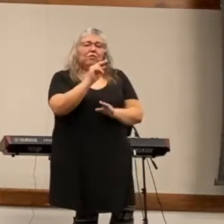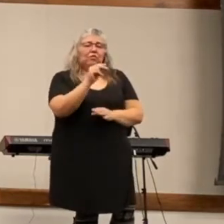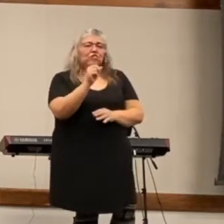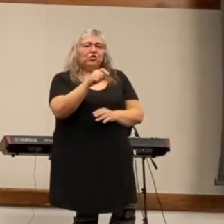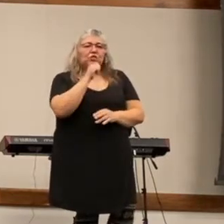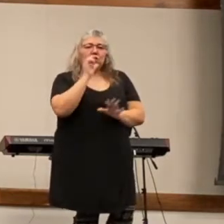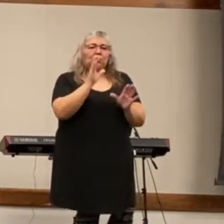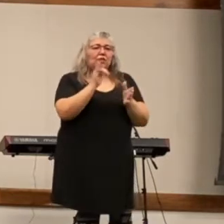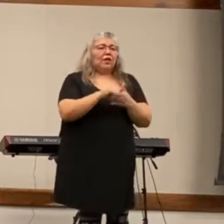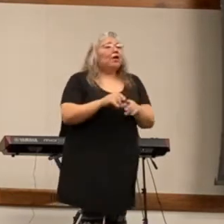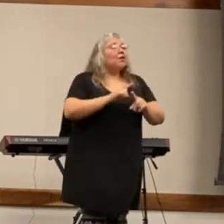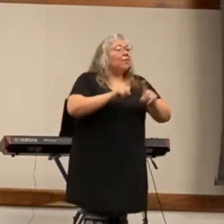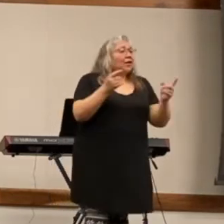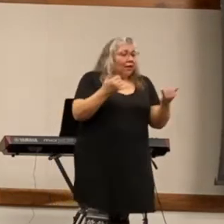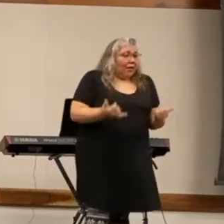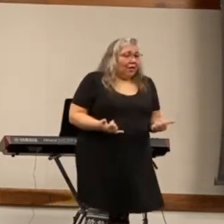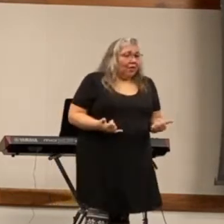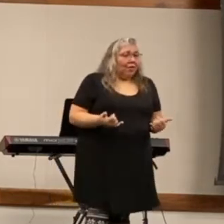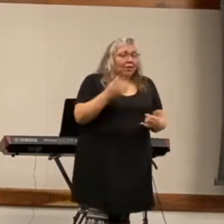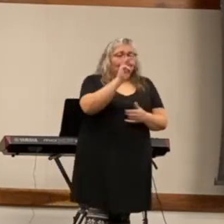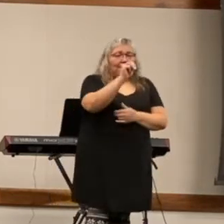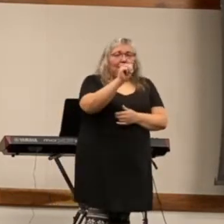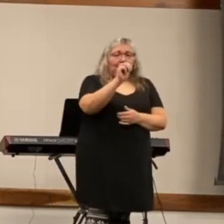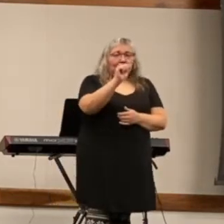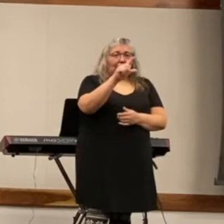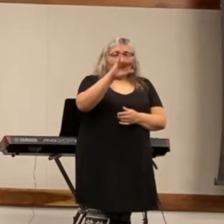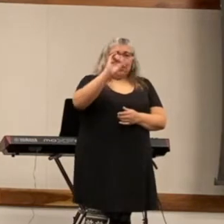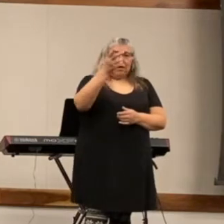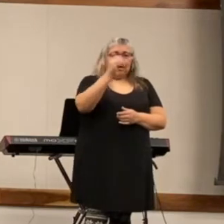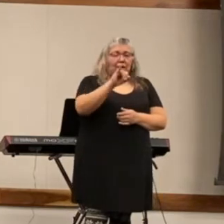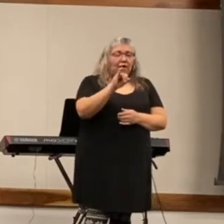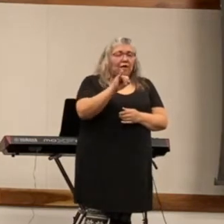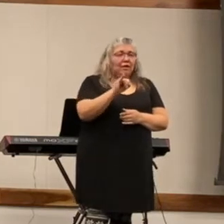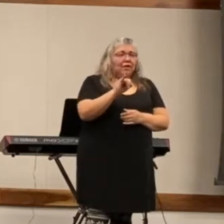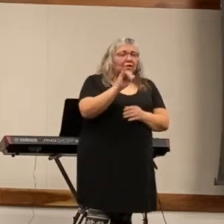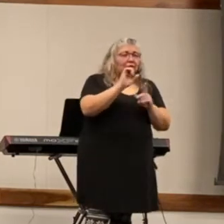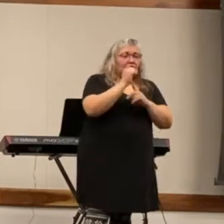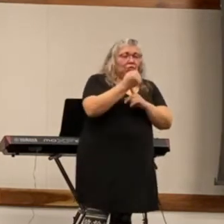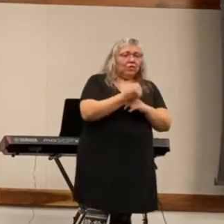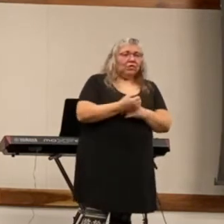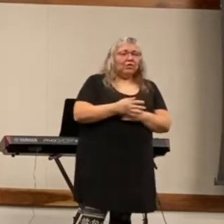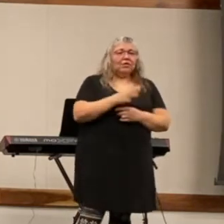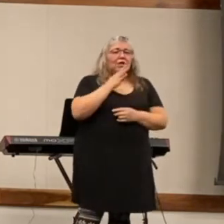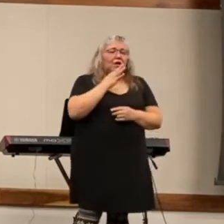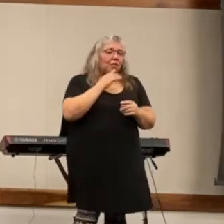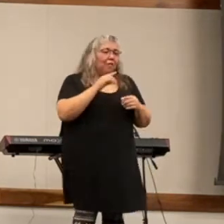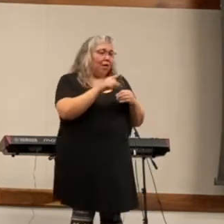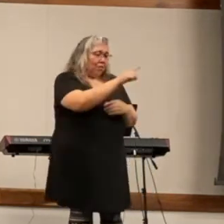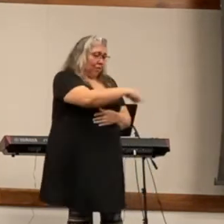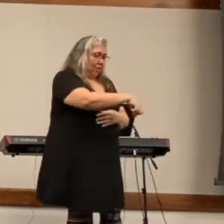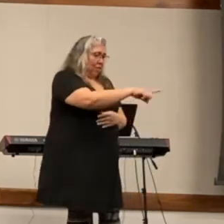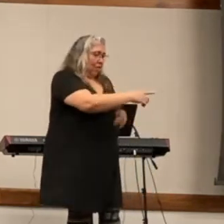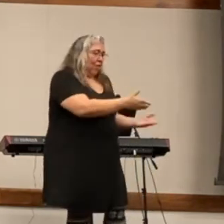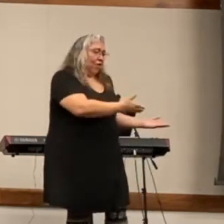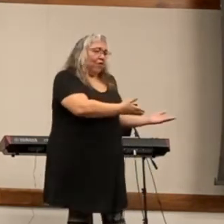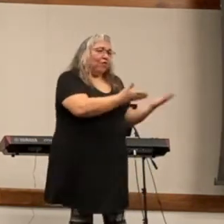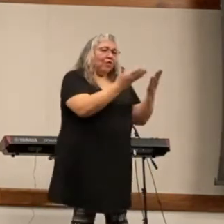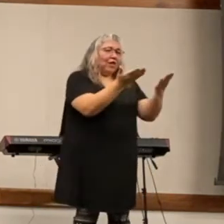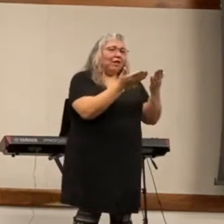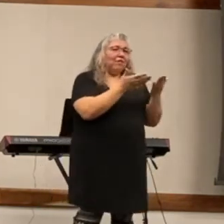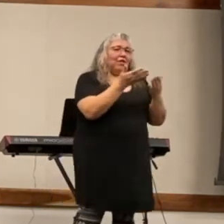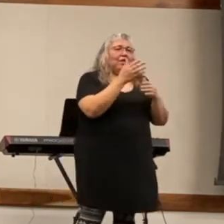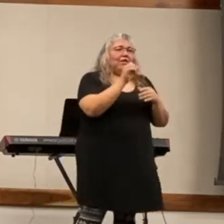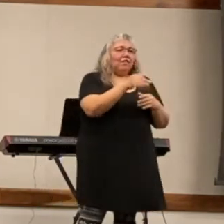But in this case, in Malachi's case, God is speaking to them about their giving of their tithes and their